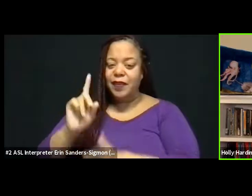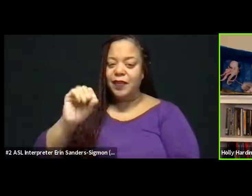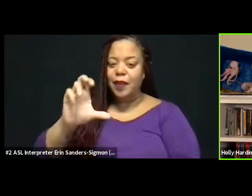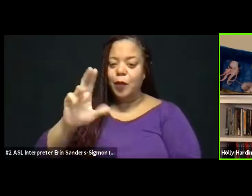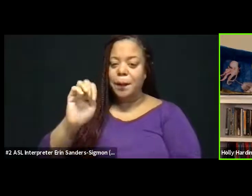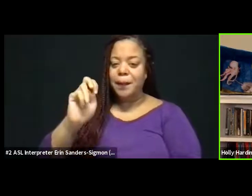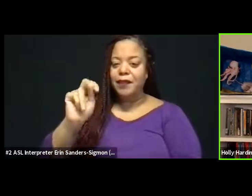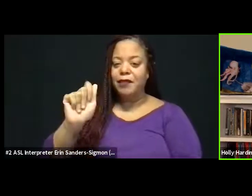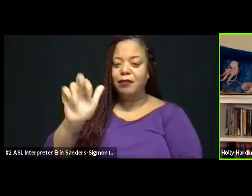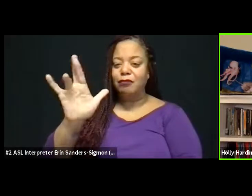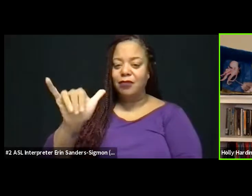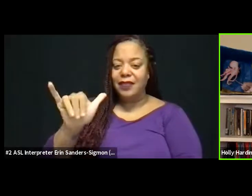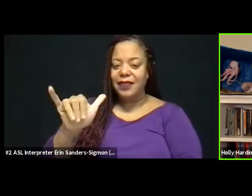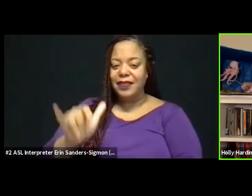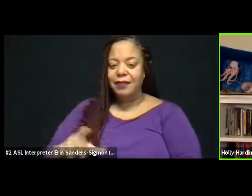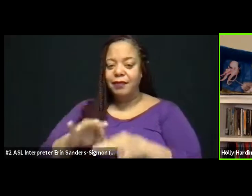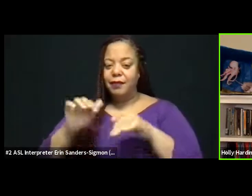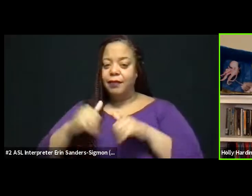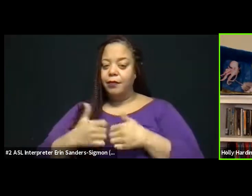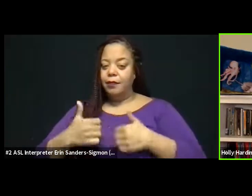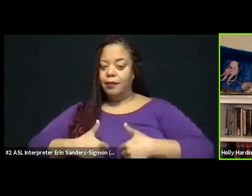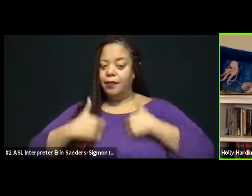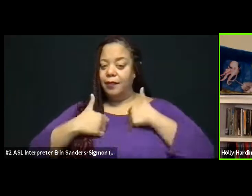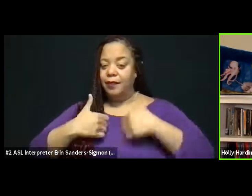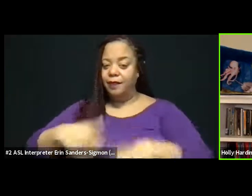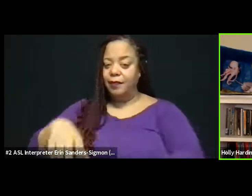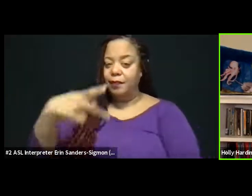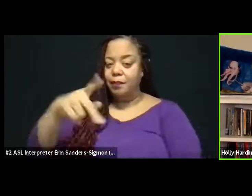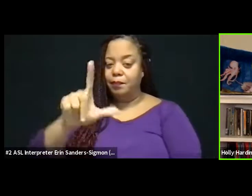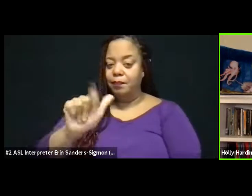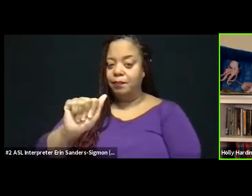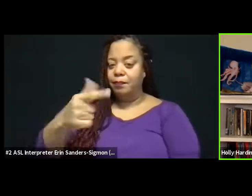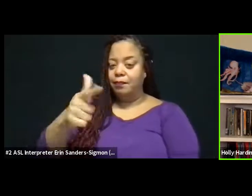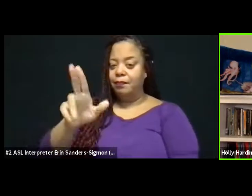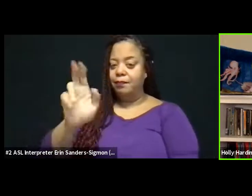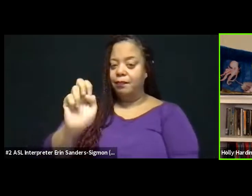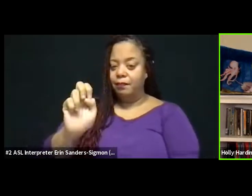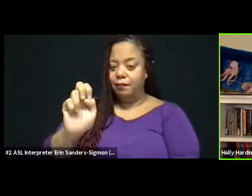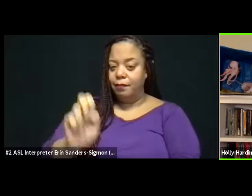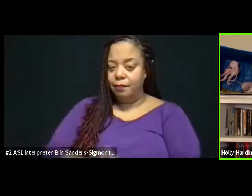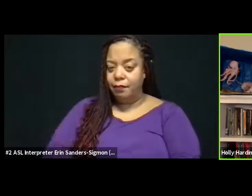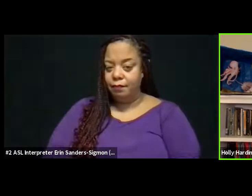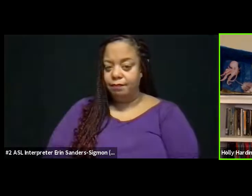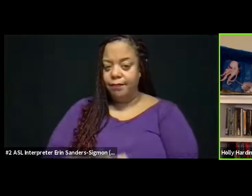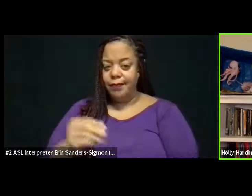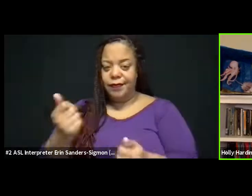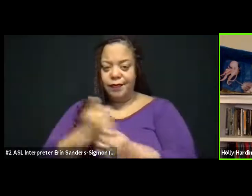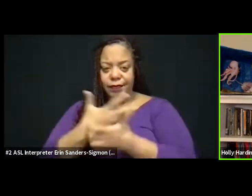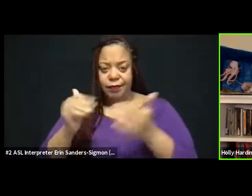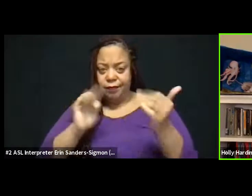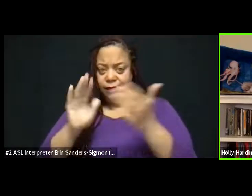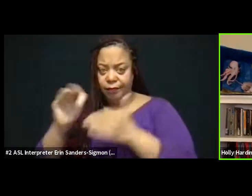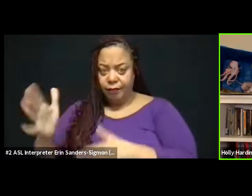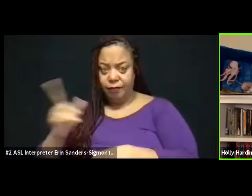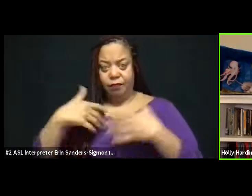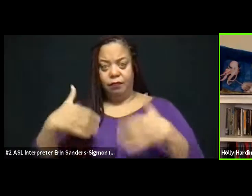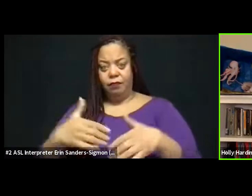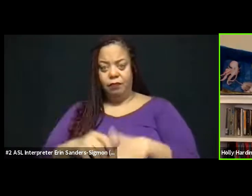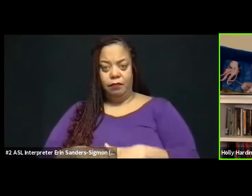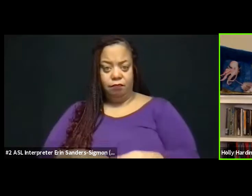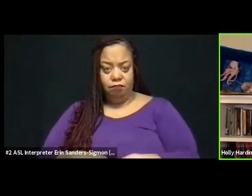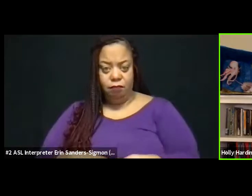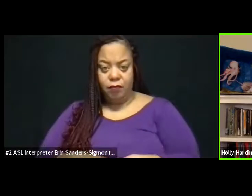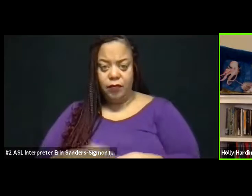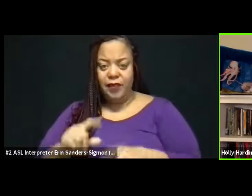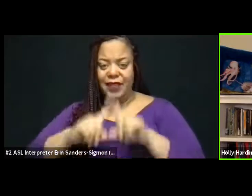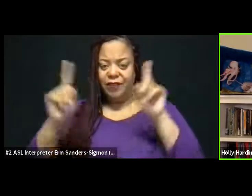science are approached equally, studying climate change, really centering the voices of Indigenous people, using a lot of